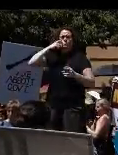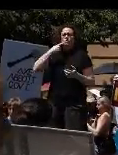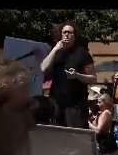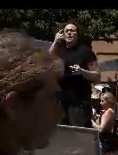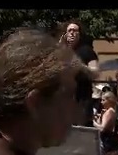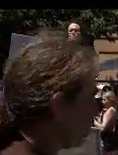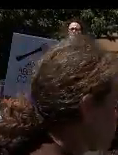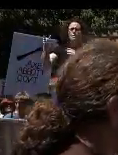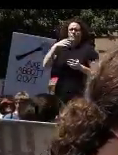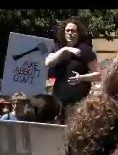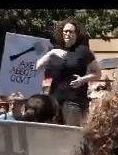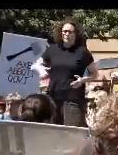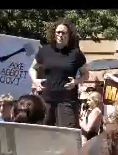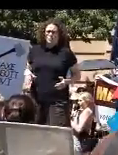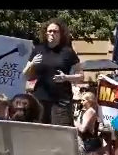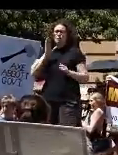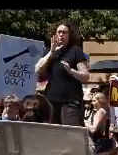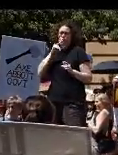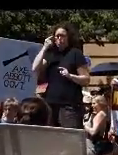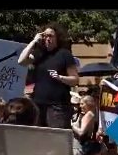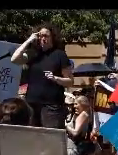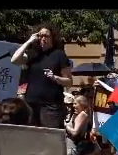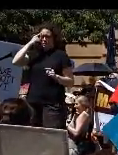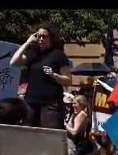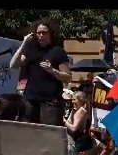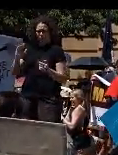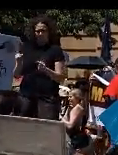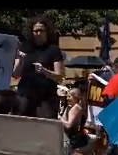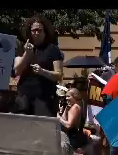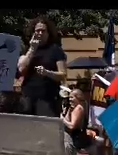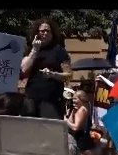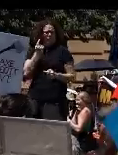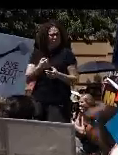state government sooner than you all think. Let's hope so.